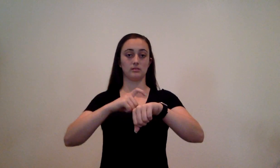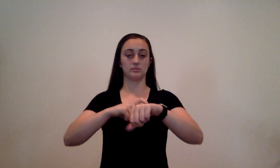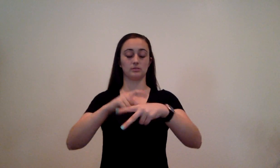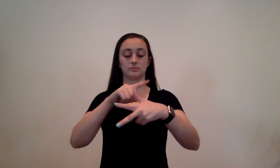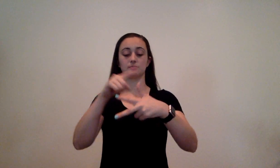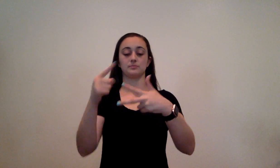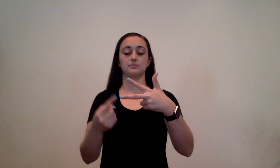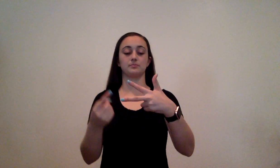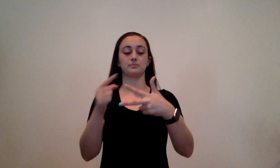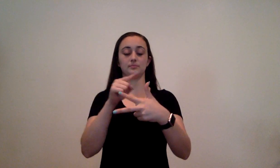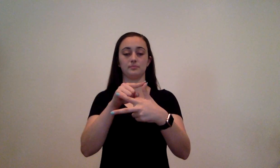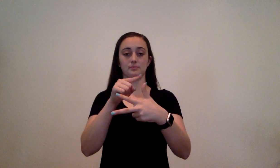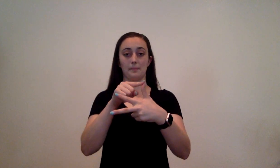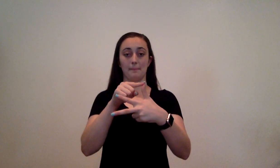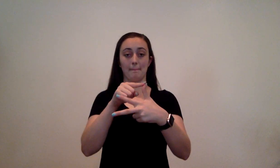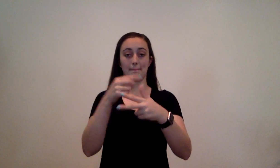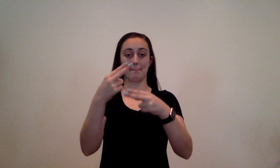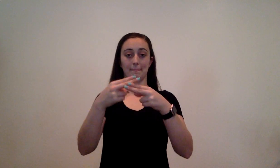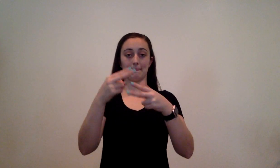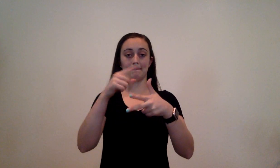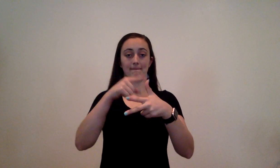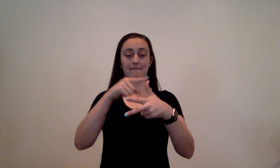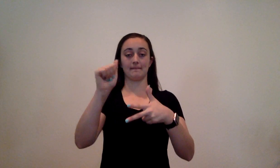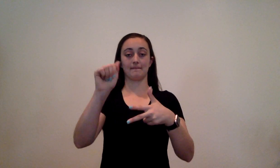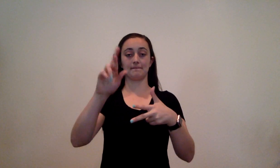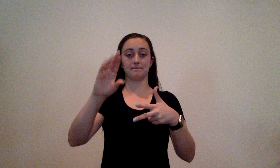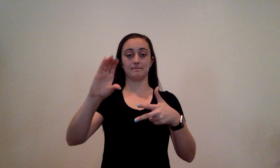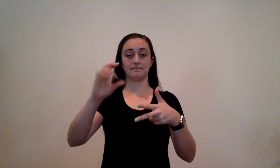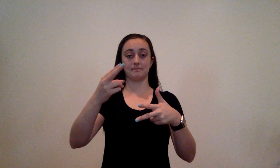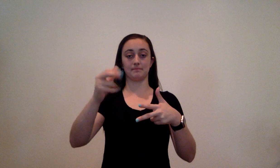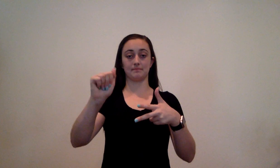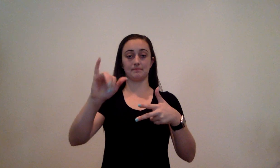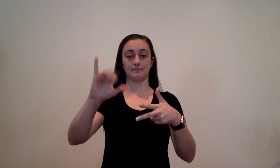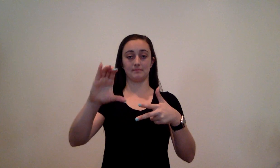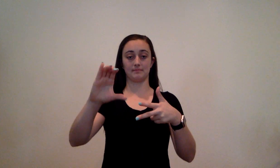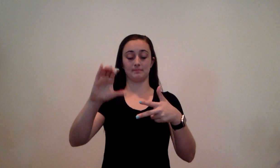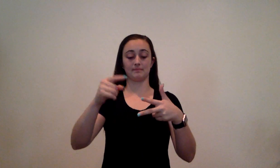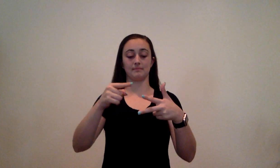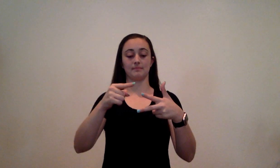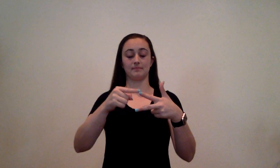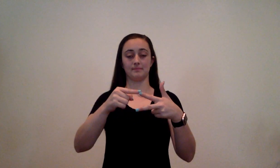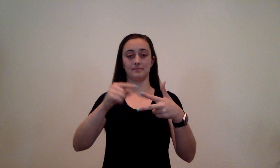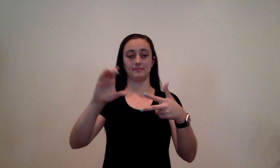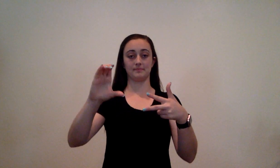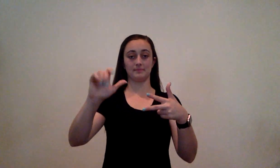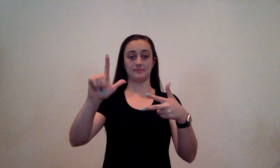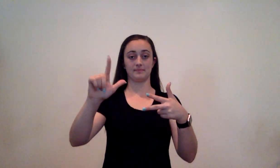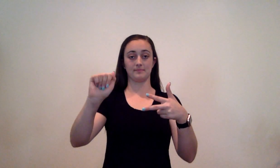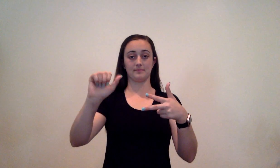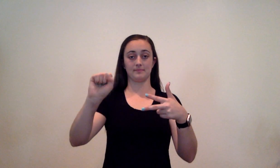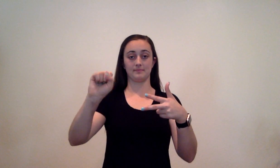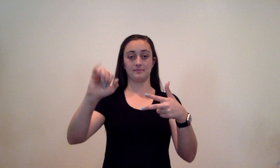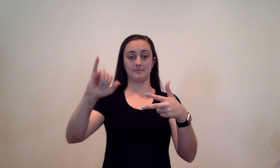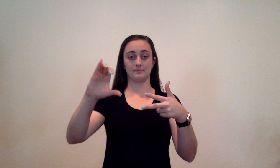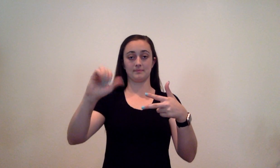The first time period is the Archaic period. The second is the Classical period, and the third is